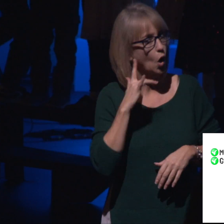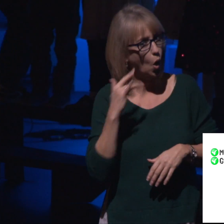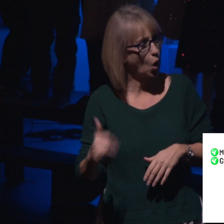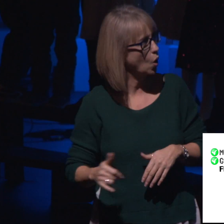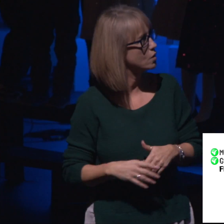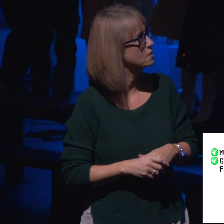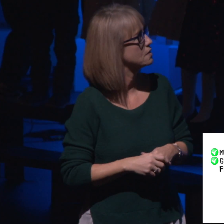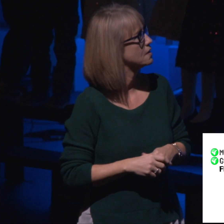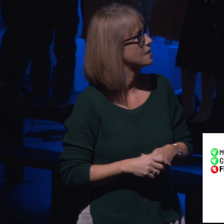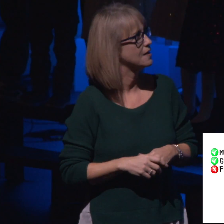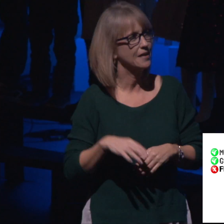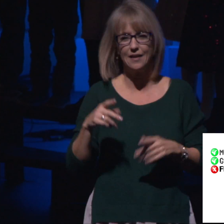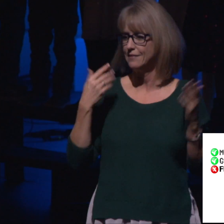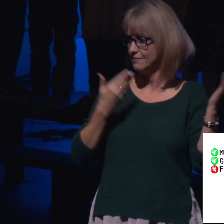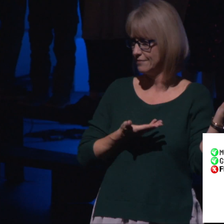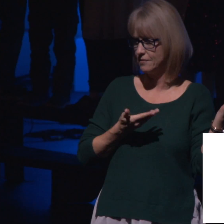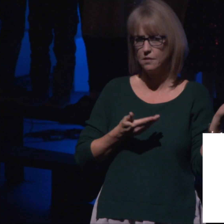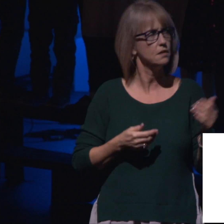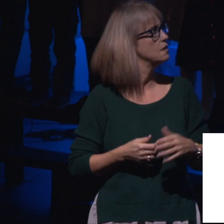gold, Frankenstein.